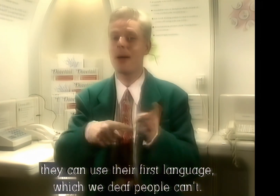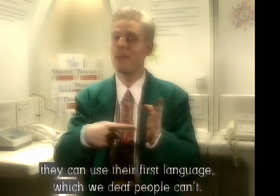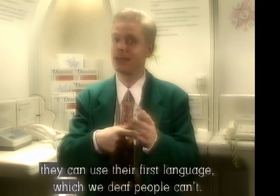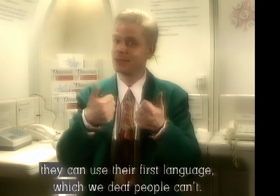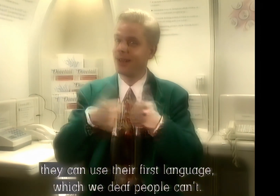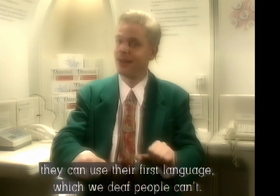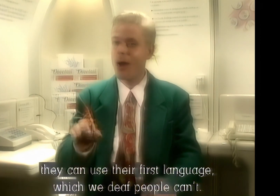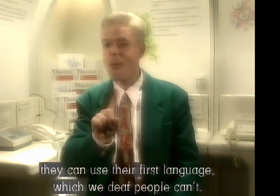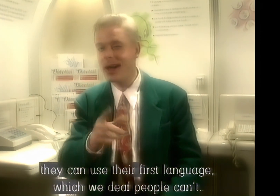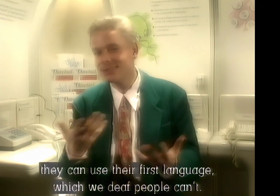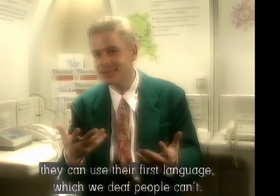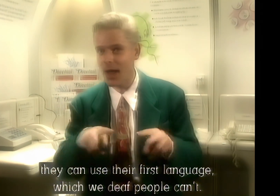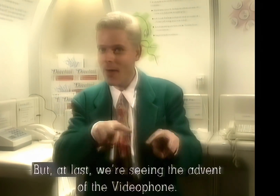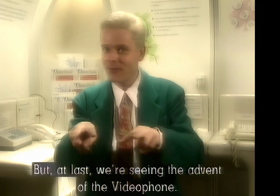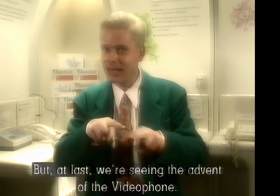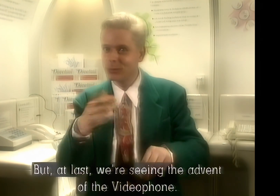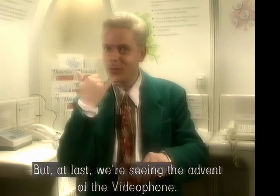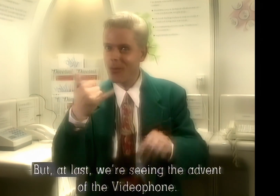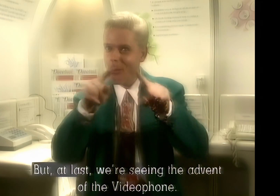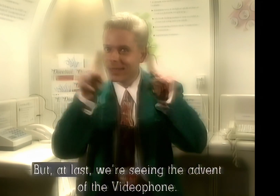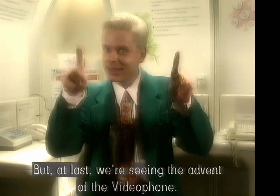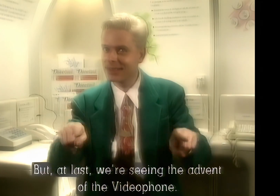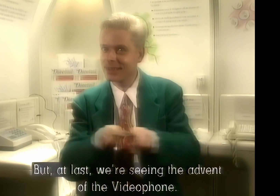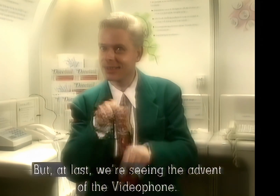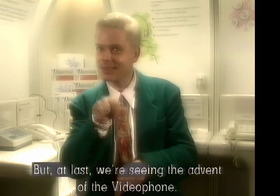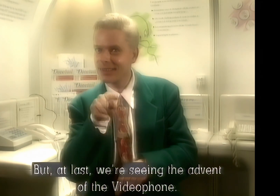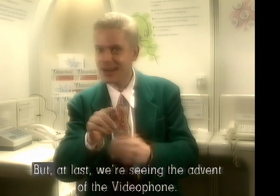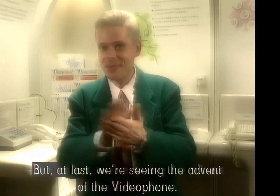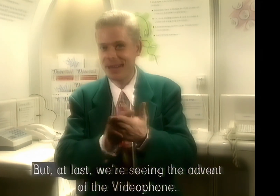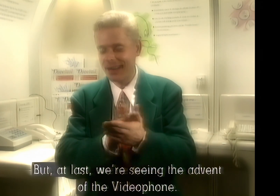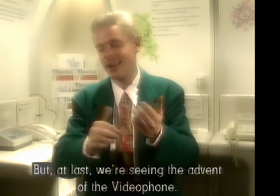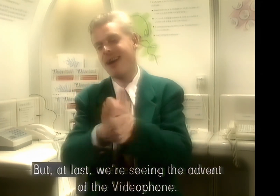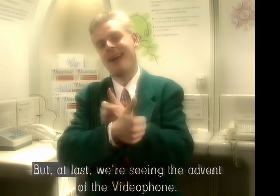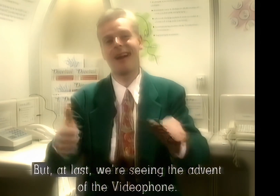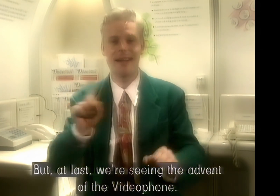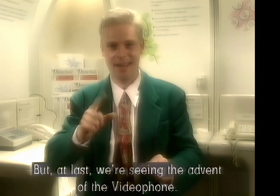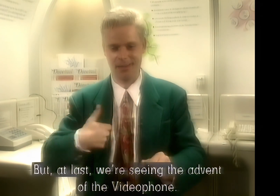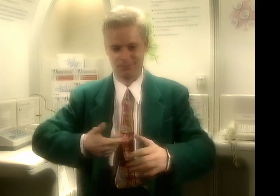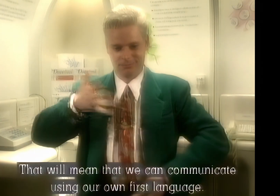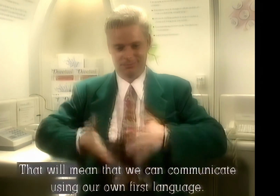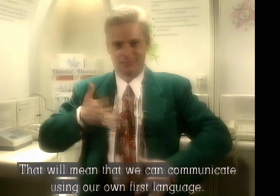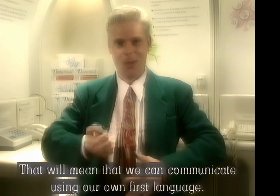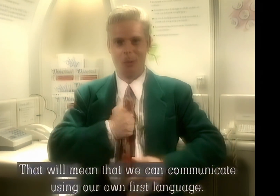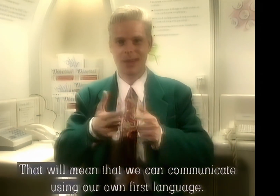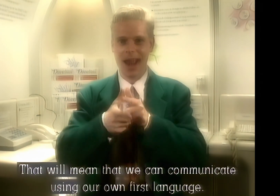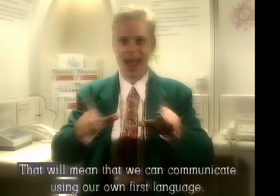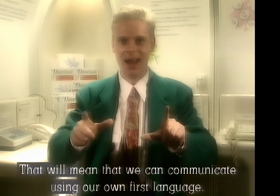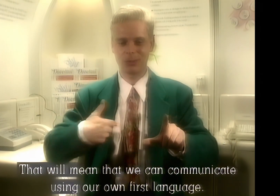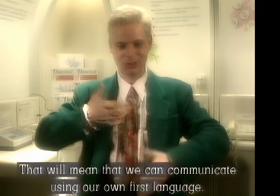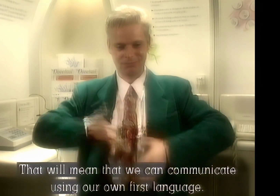can't. But at last, we're getting the advent of the video phone. And that's going to mean at last we can actually communicate